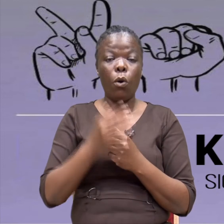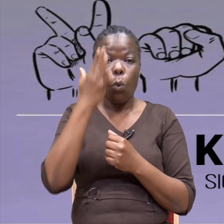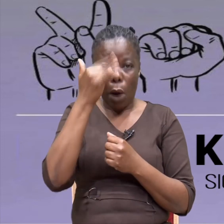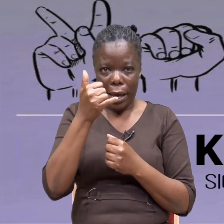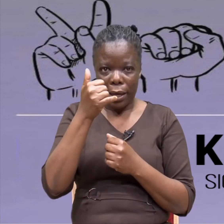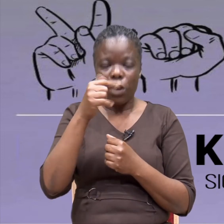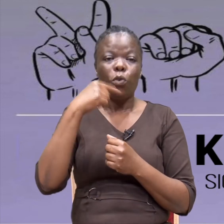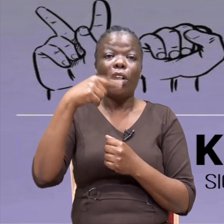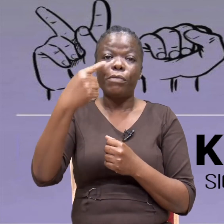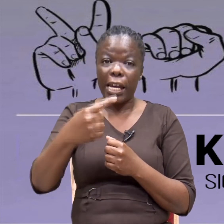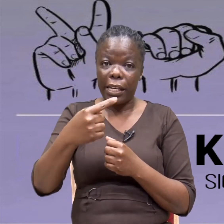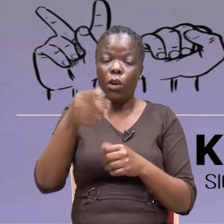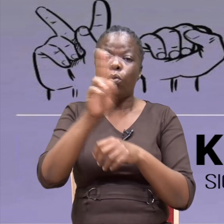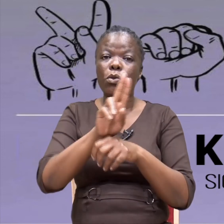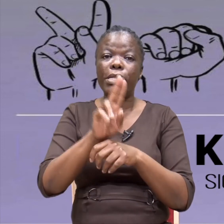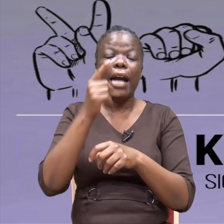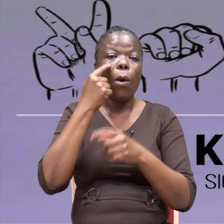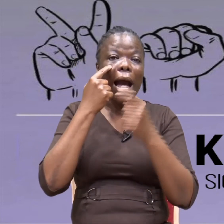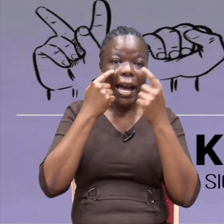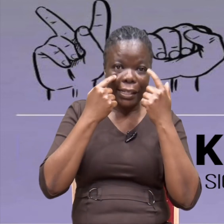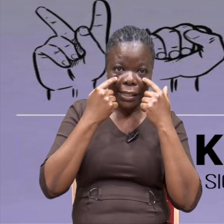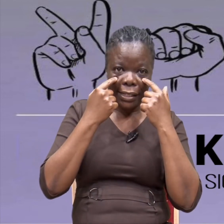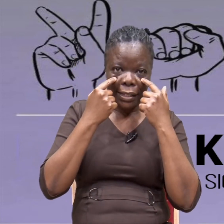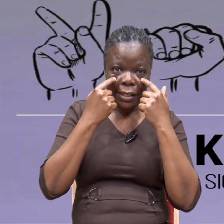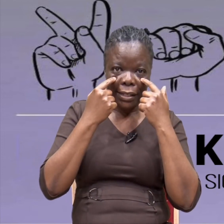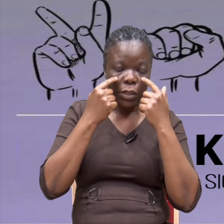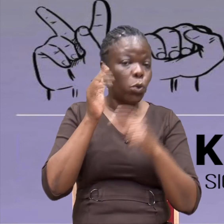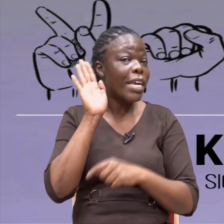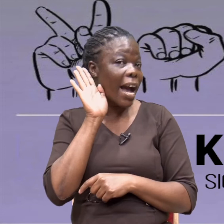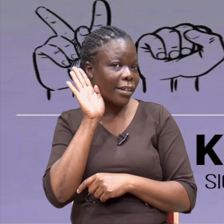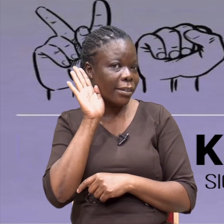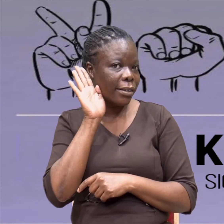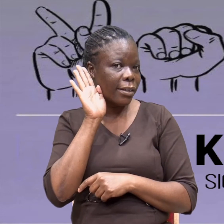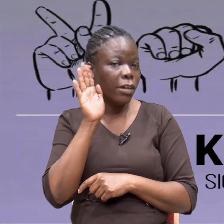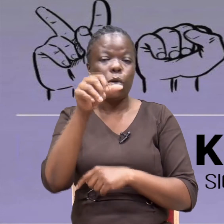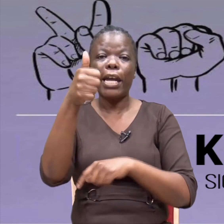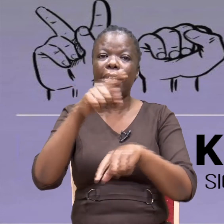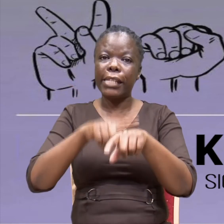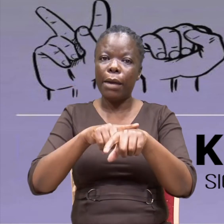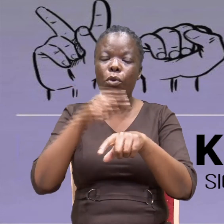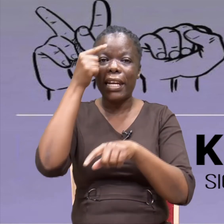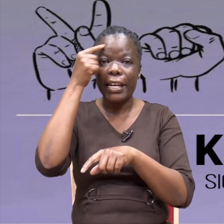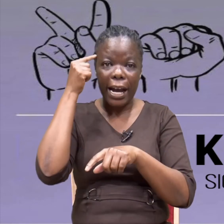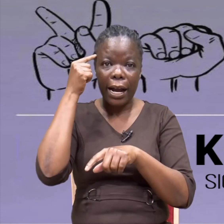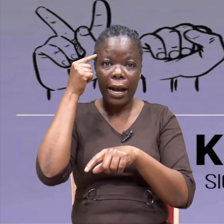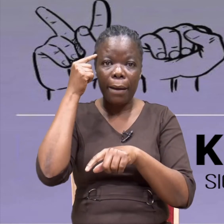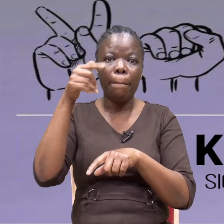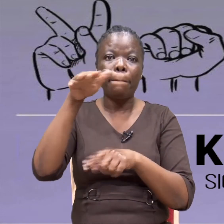Why? We have said we are using our eyes to hear. So anytime you are in a dark